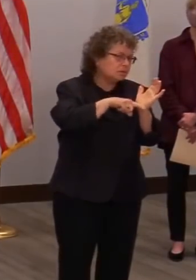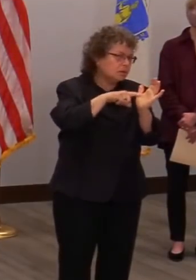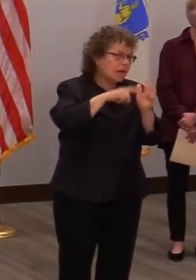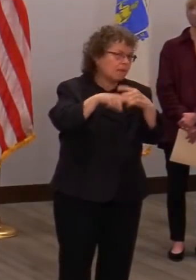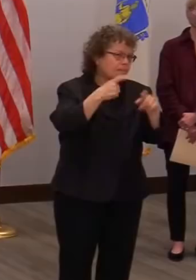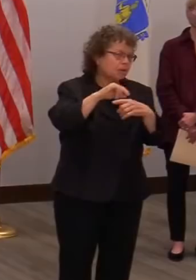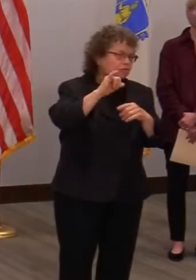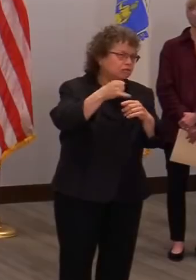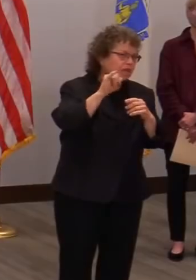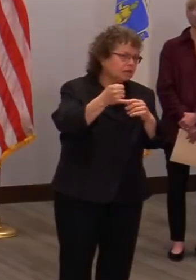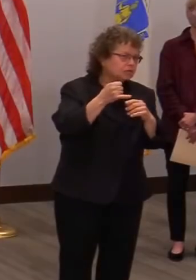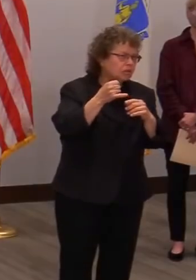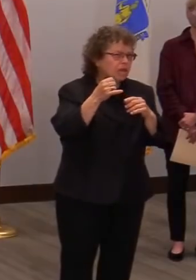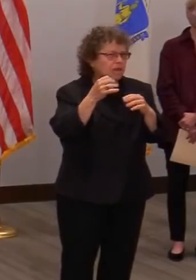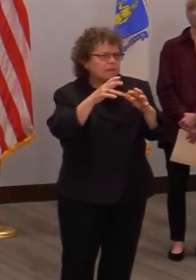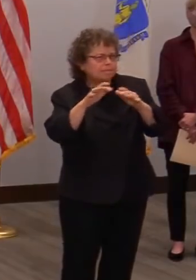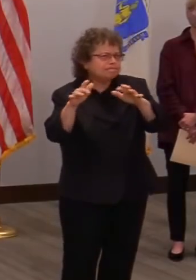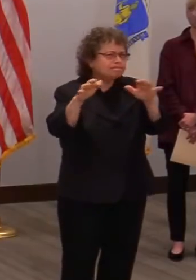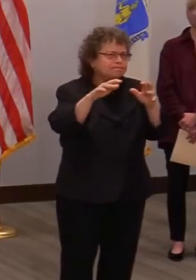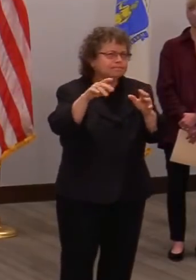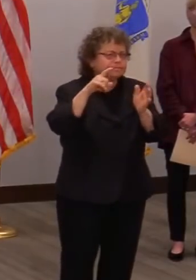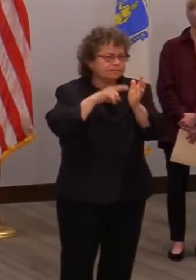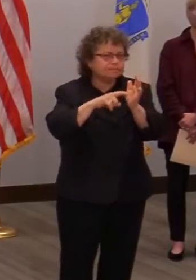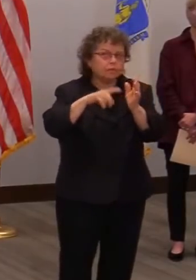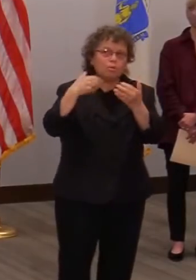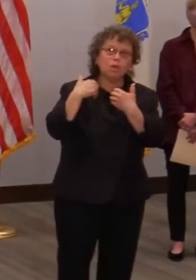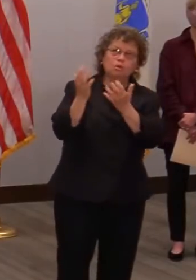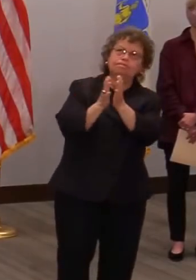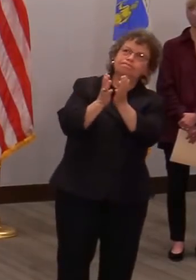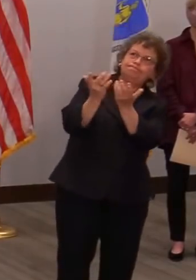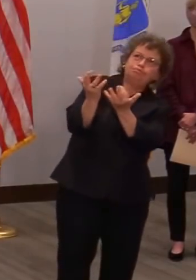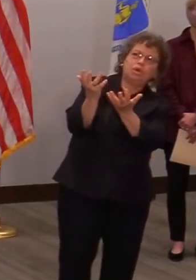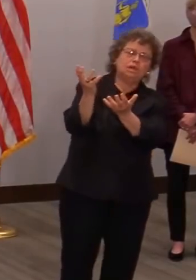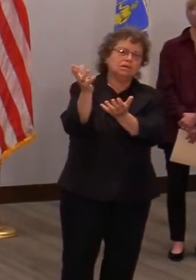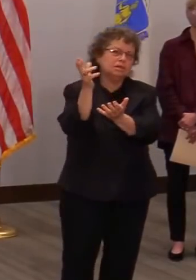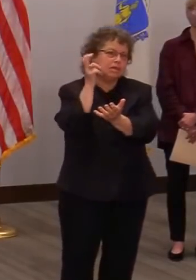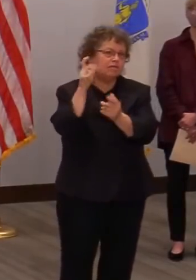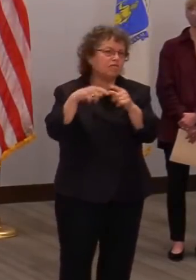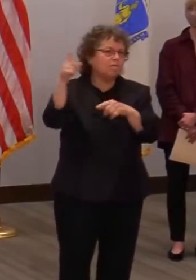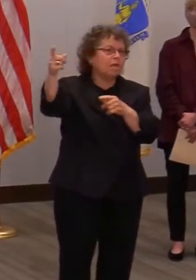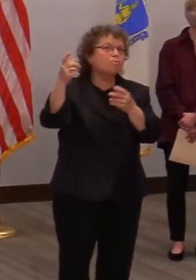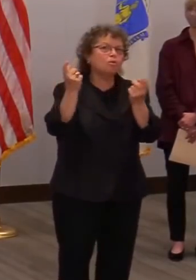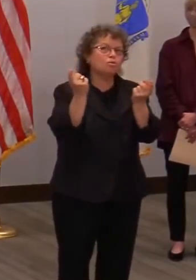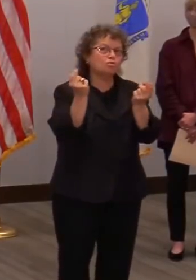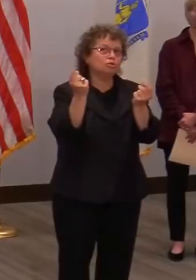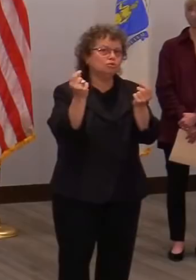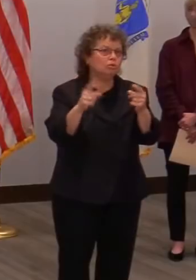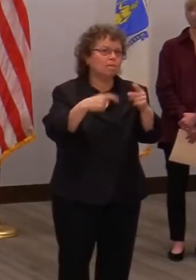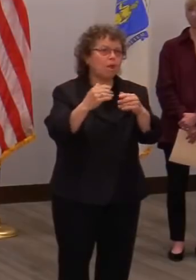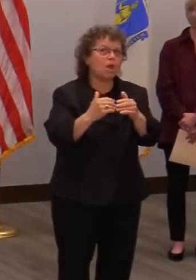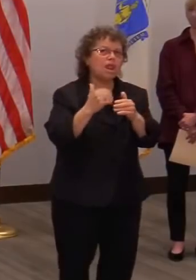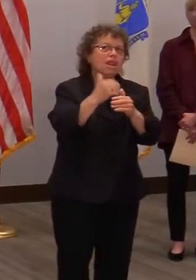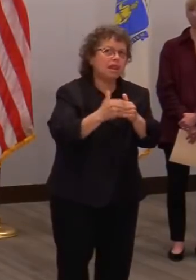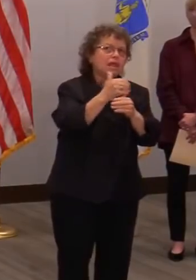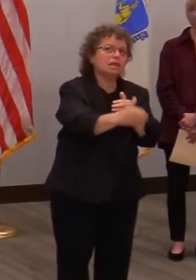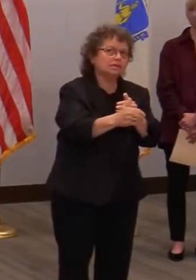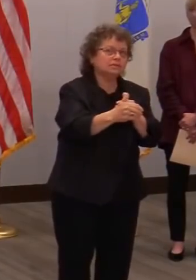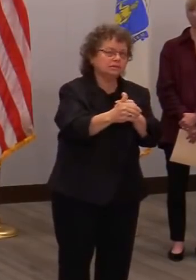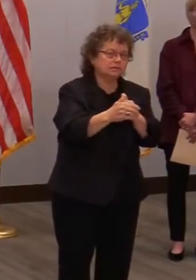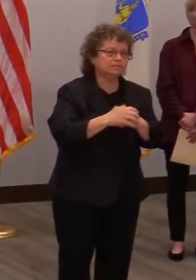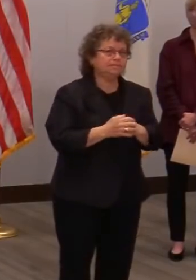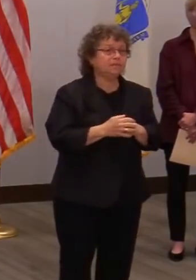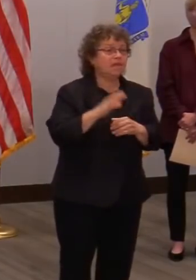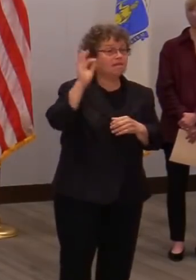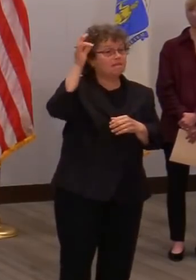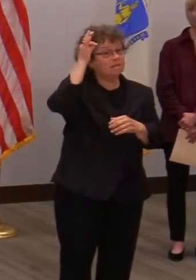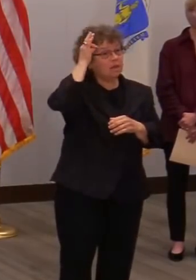will review that analysis, and we obviously eagerly await further guidance with respect to next steps. According to